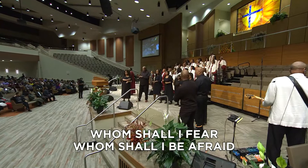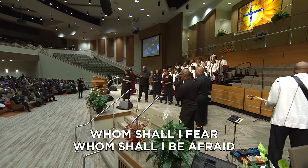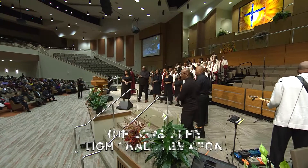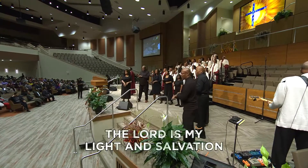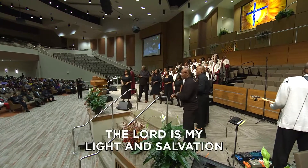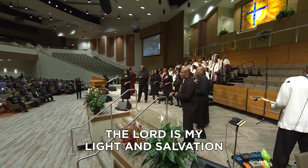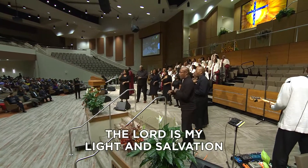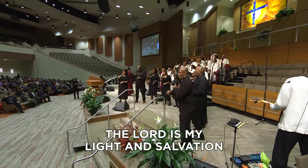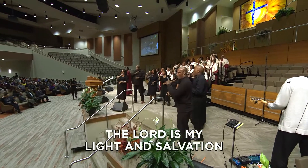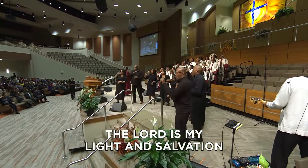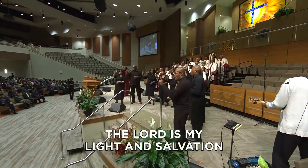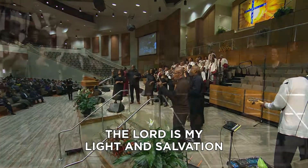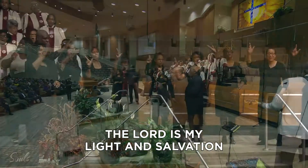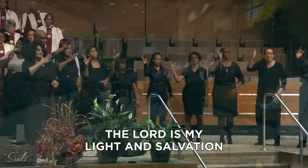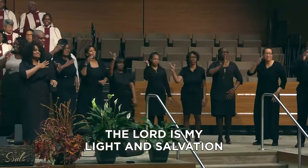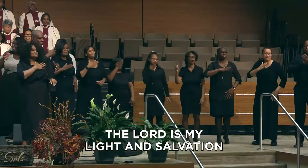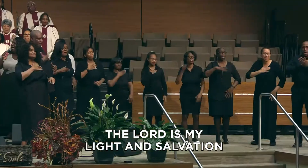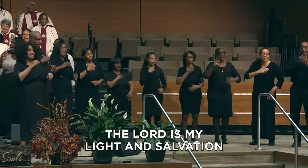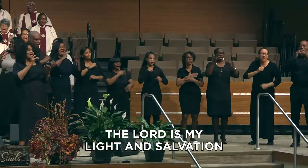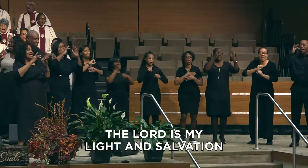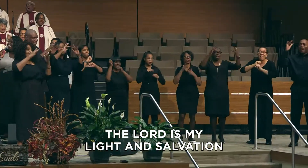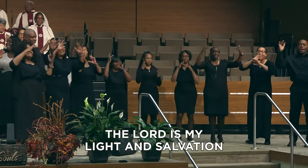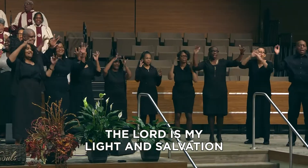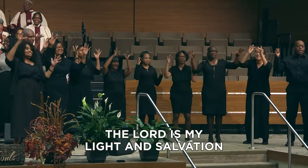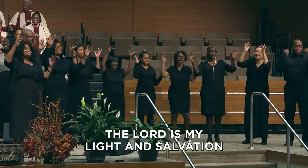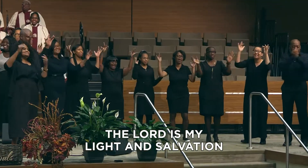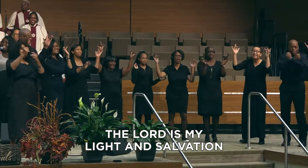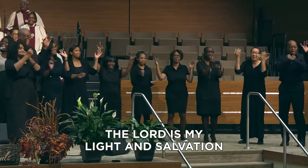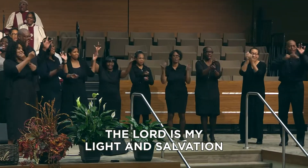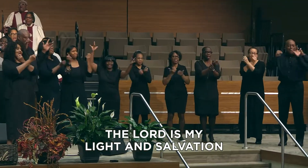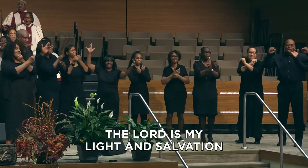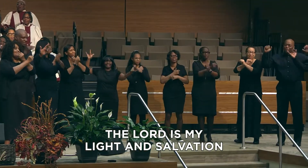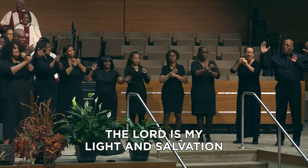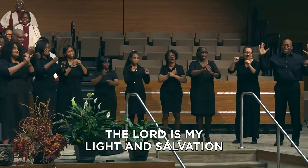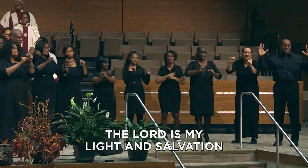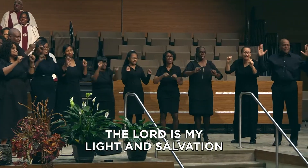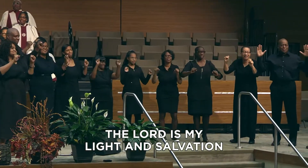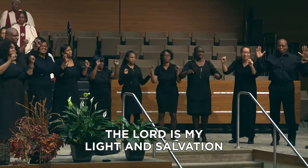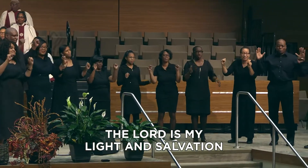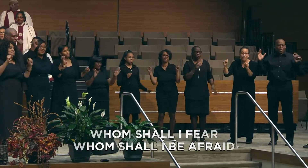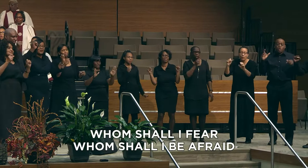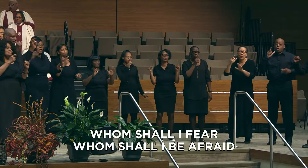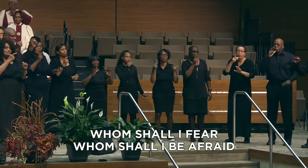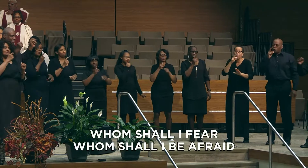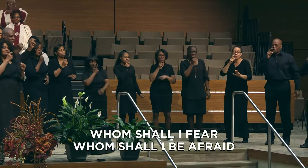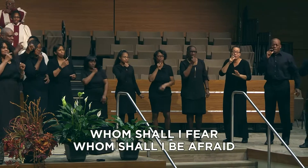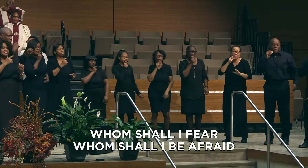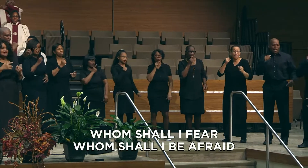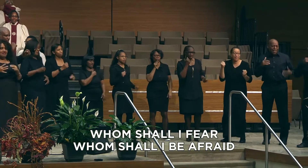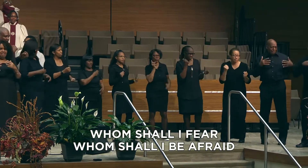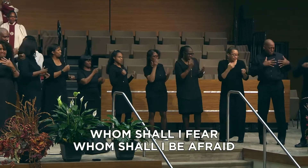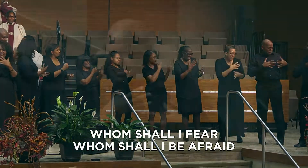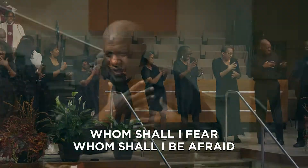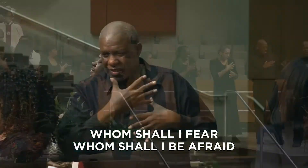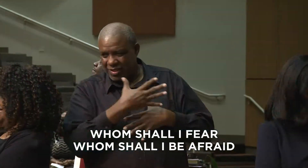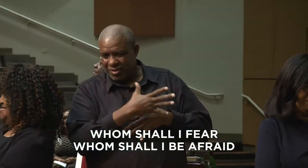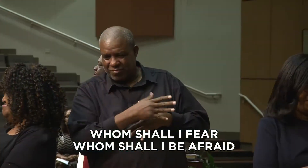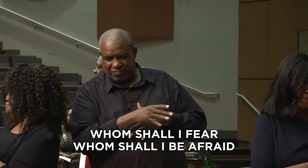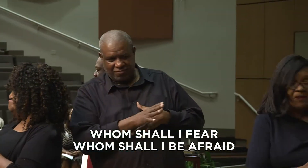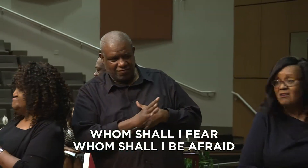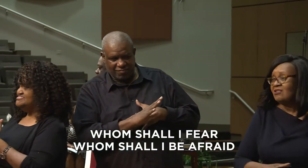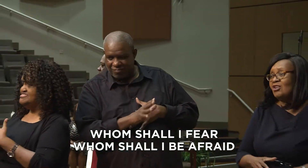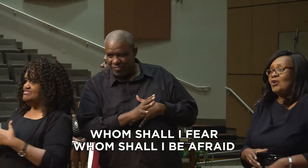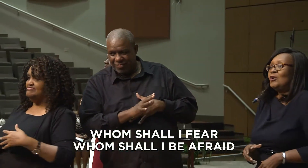Come on, say, the Lord is my light. The Lord is my light, salvation. Yes. Whom shall I